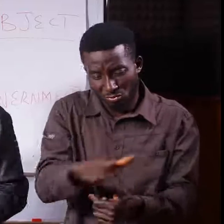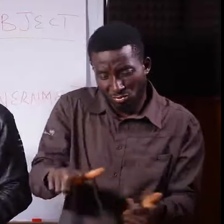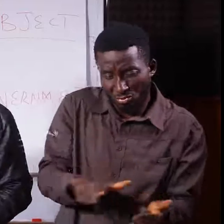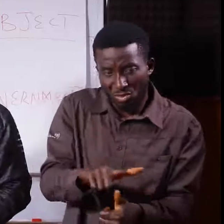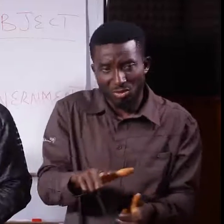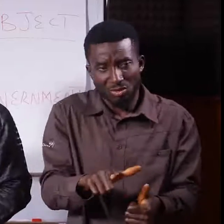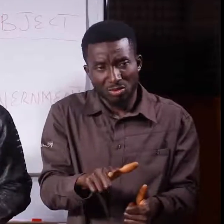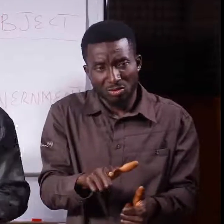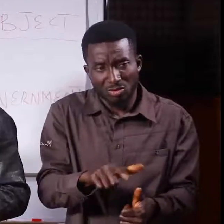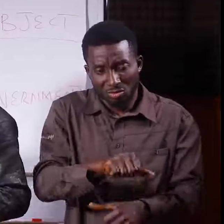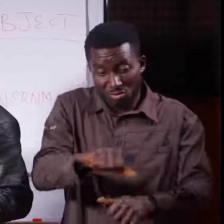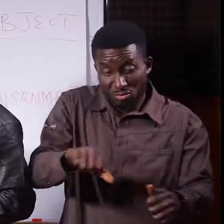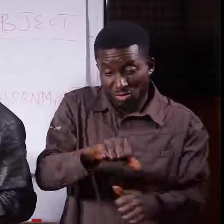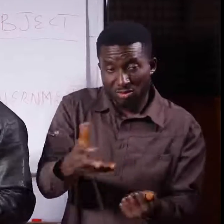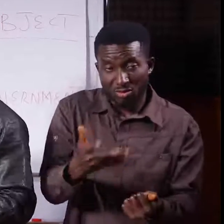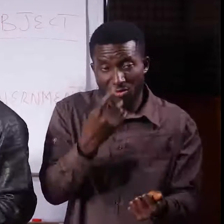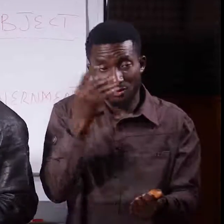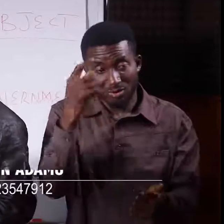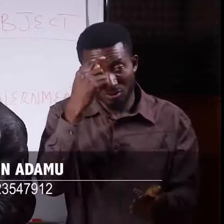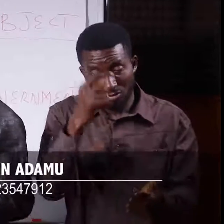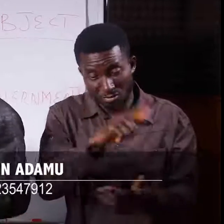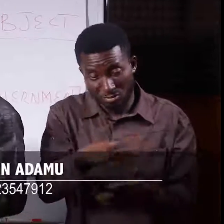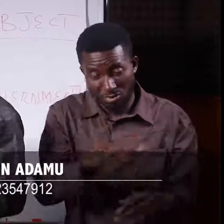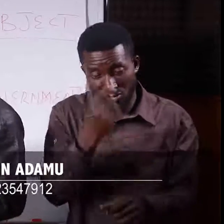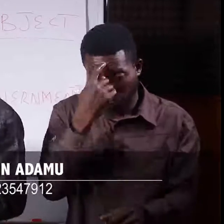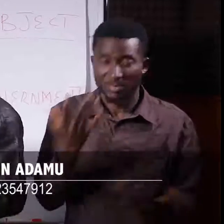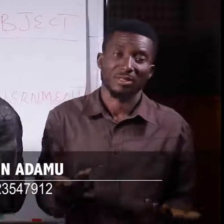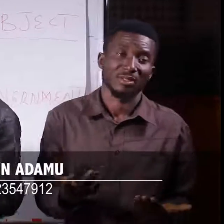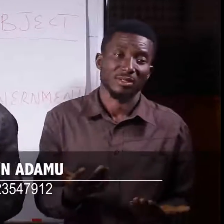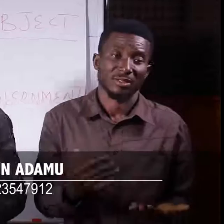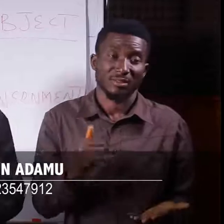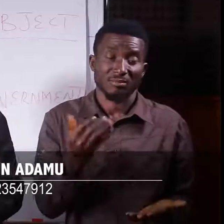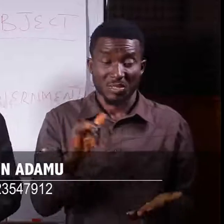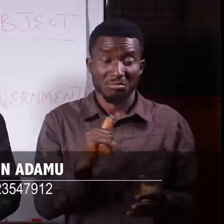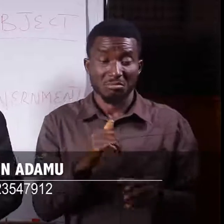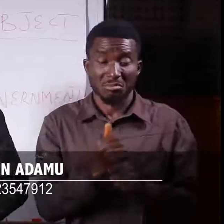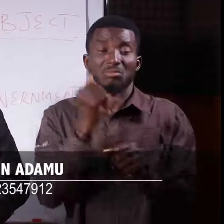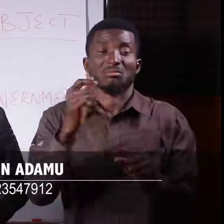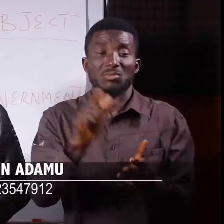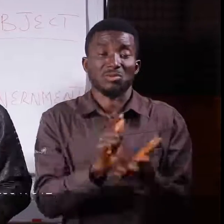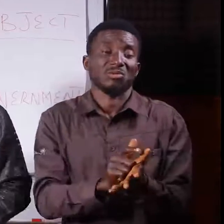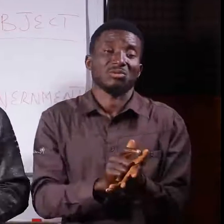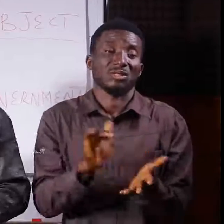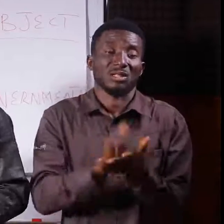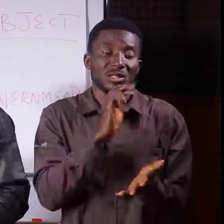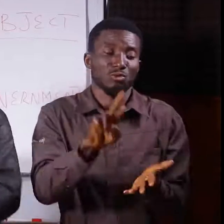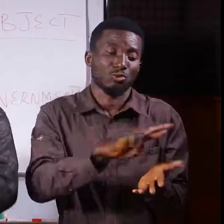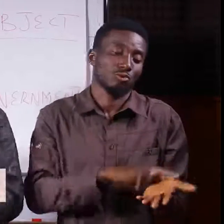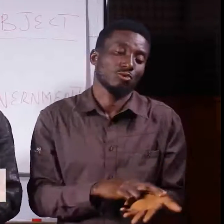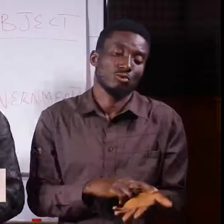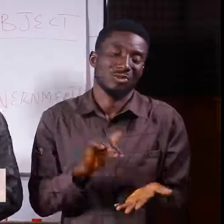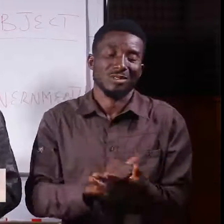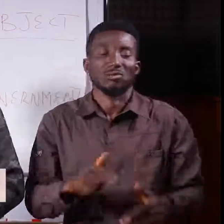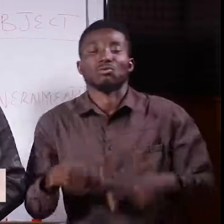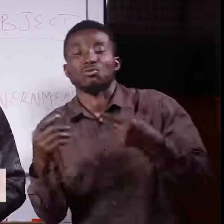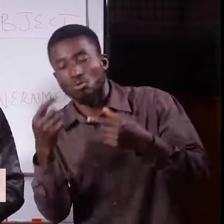within the jurisdiction of the local government. Now the local government make bylaws, that is rules and regulations, that govern